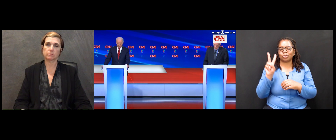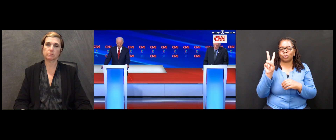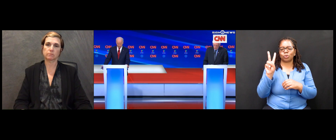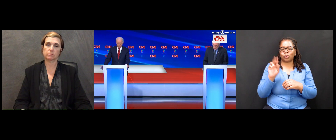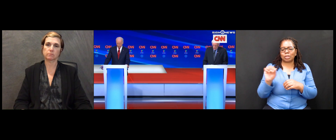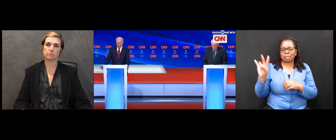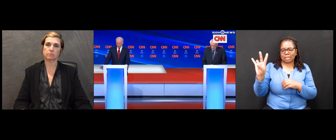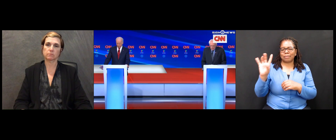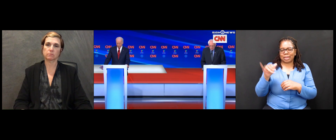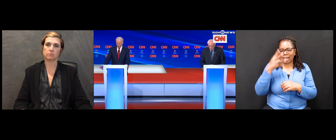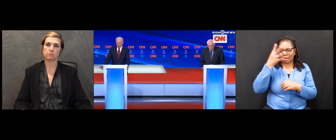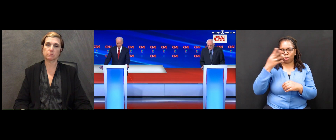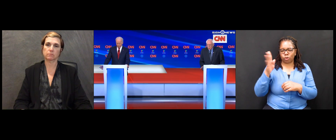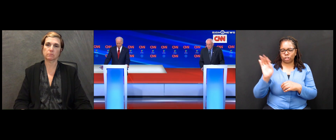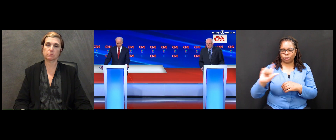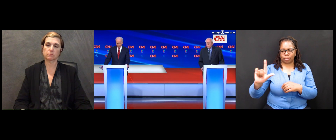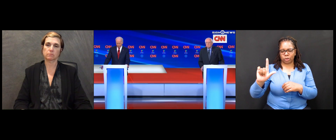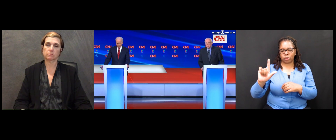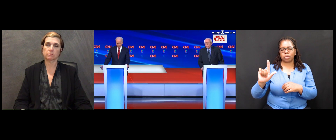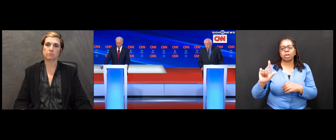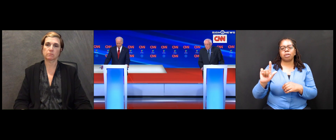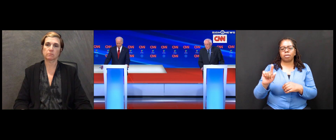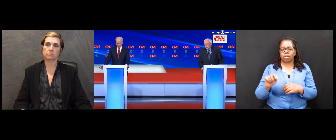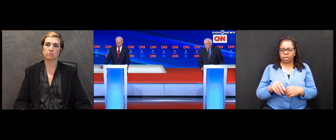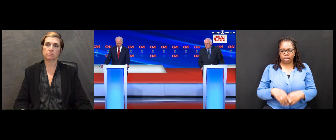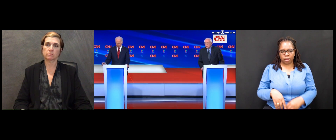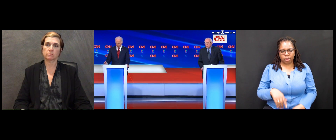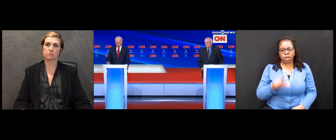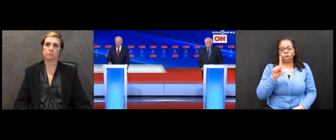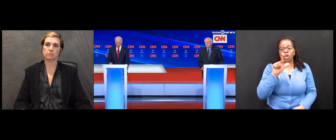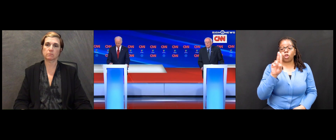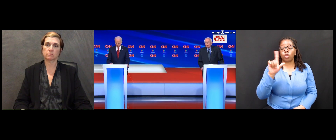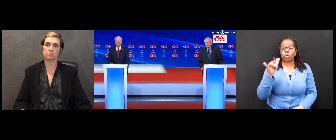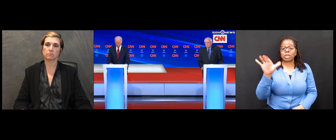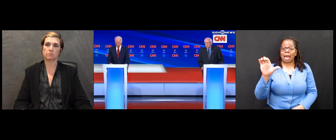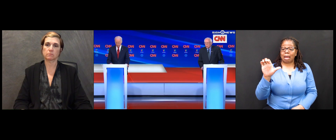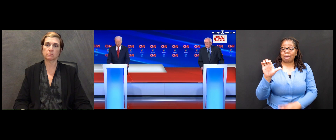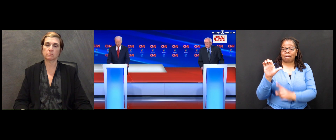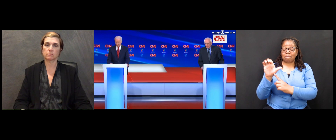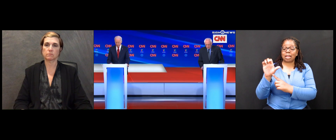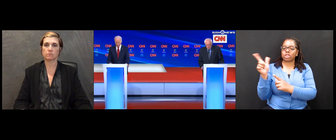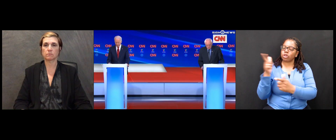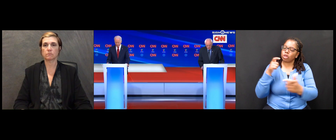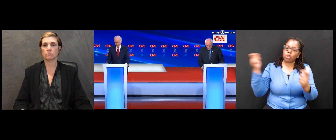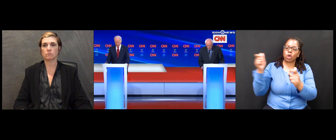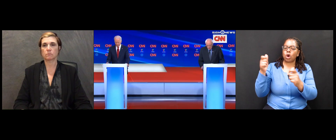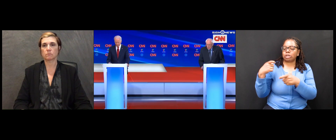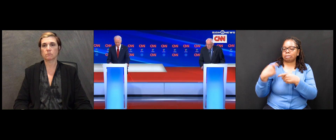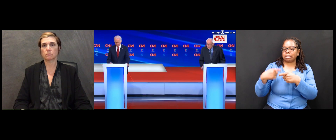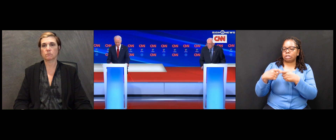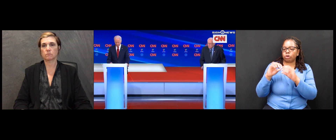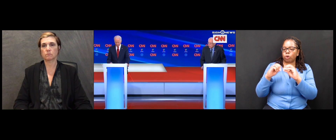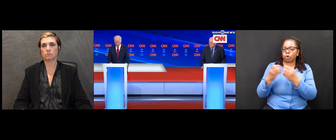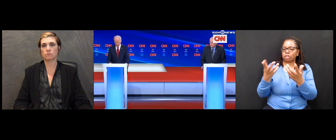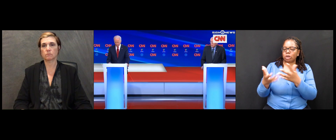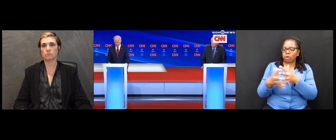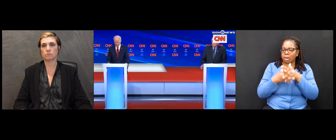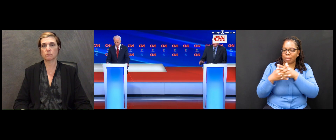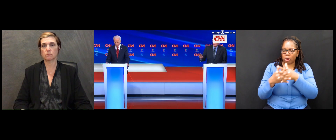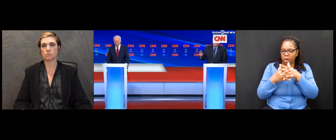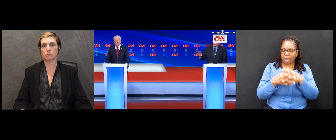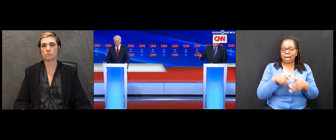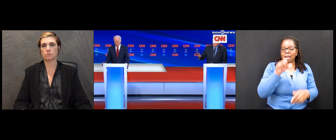bill. That bill was opposed by LULAC, the largest a Latino organization in America, the Southern Poverty Law